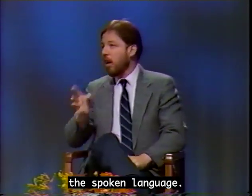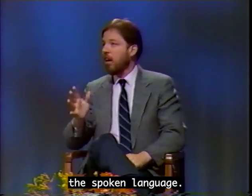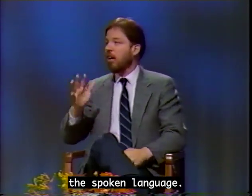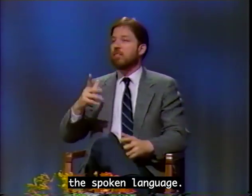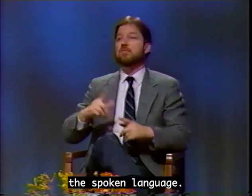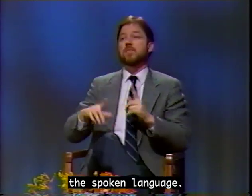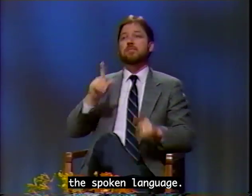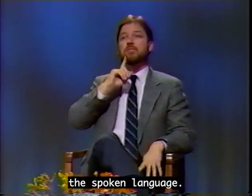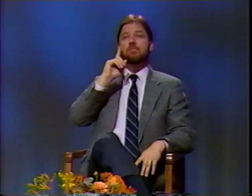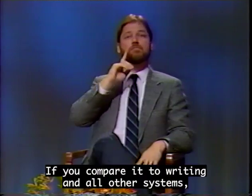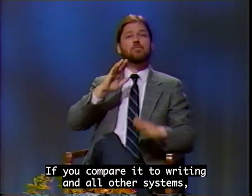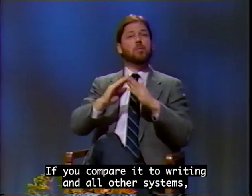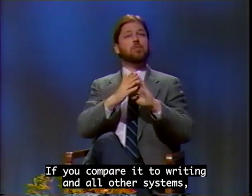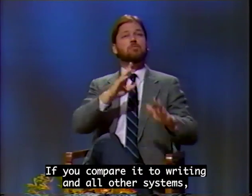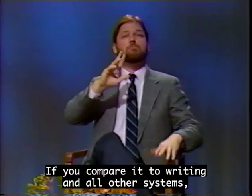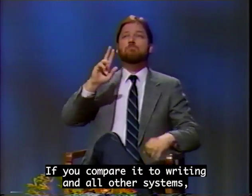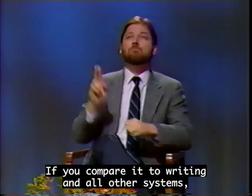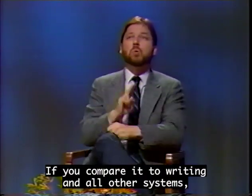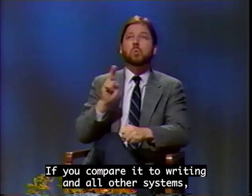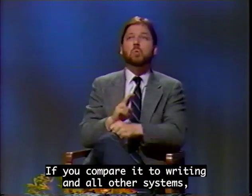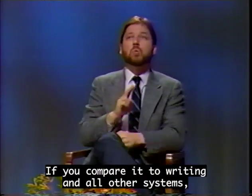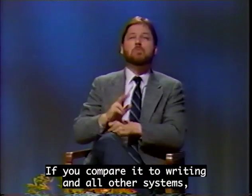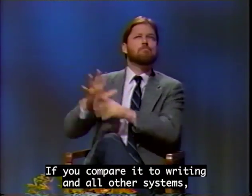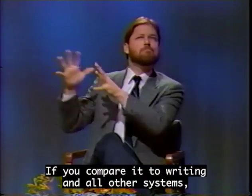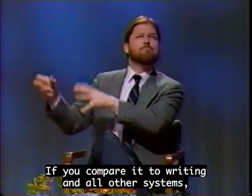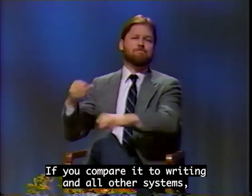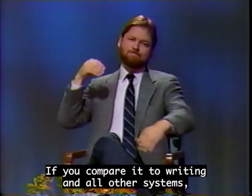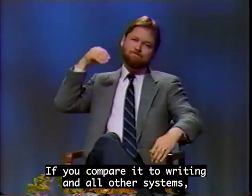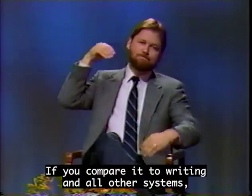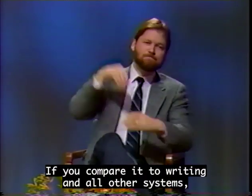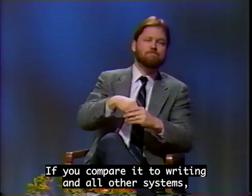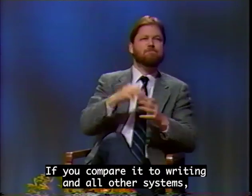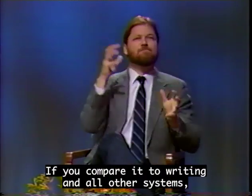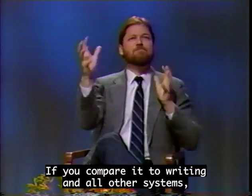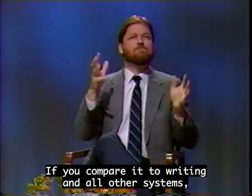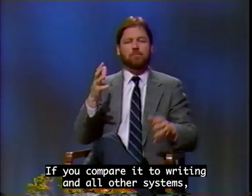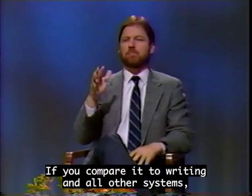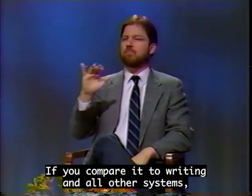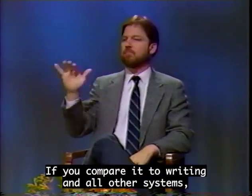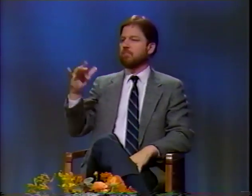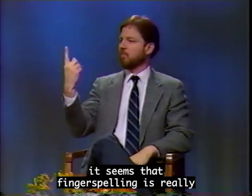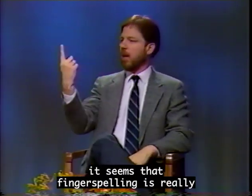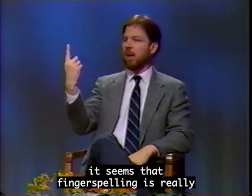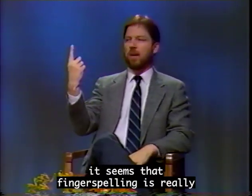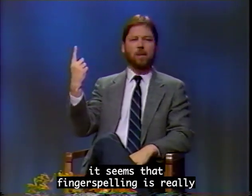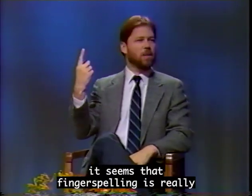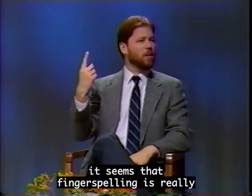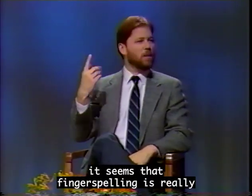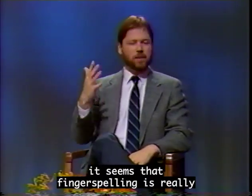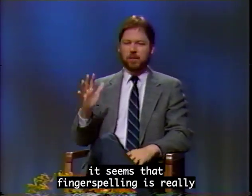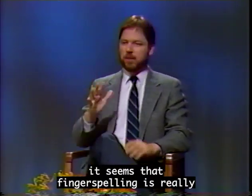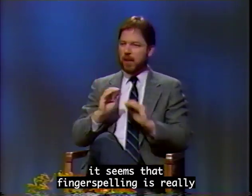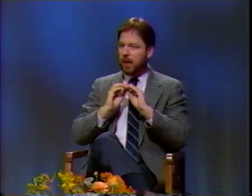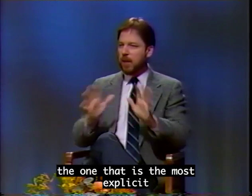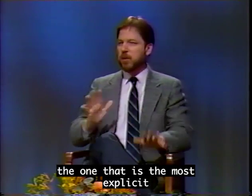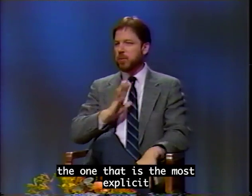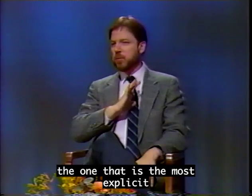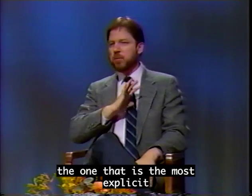spoken language. If you compare to writing and all other systems, it seems that fingerspelling is really the one that is